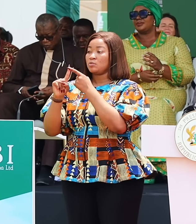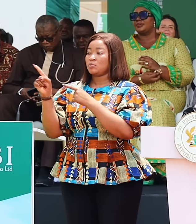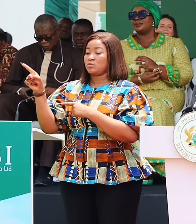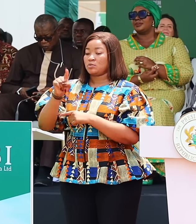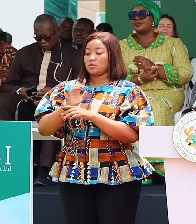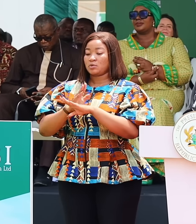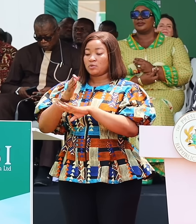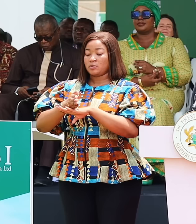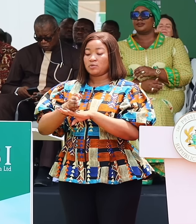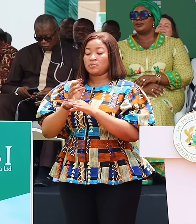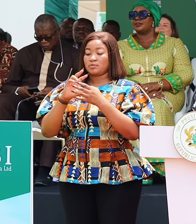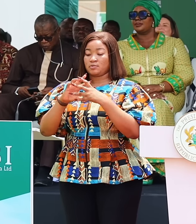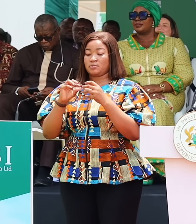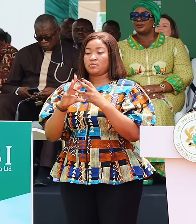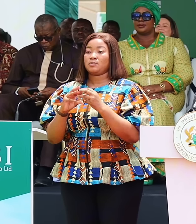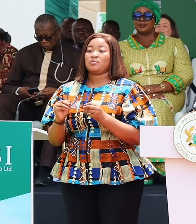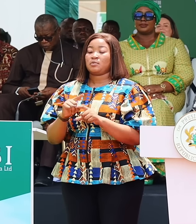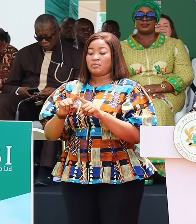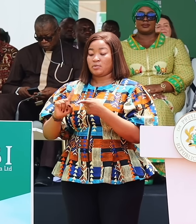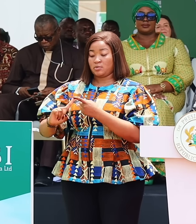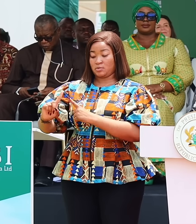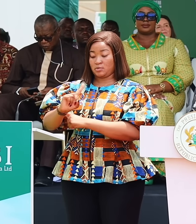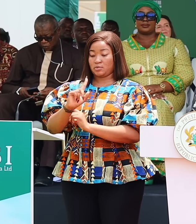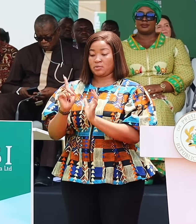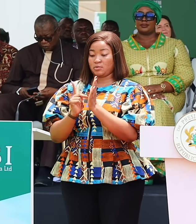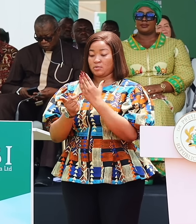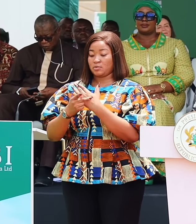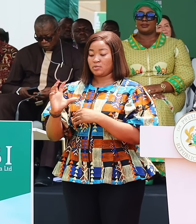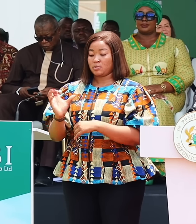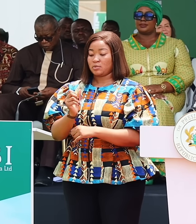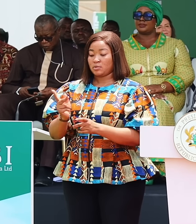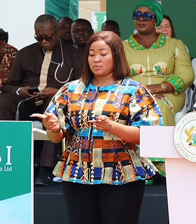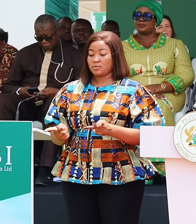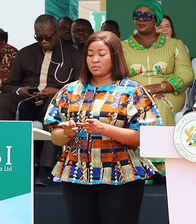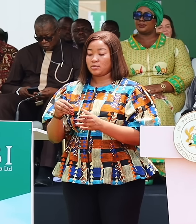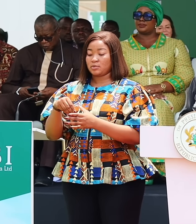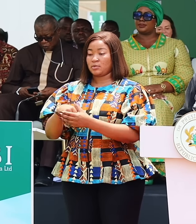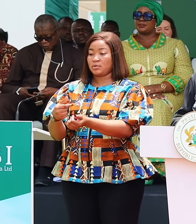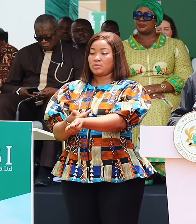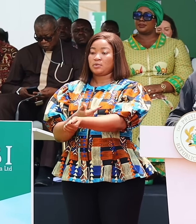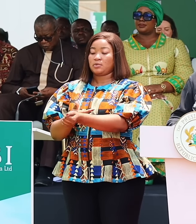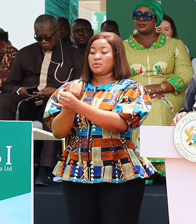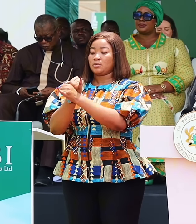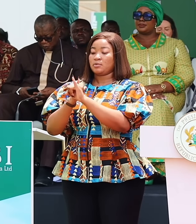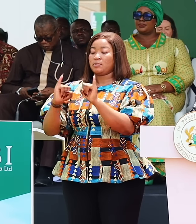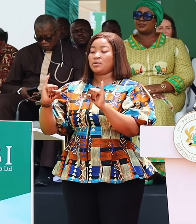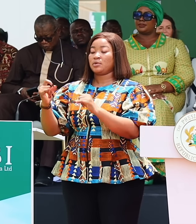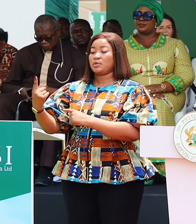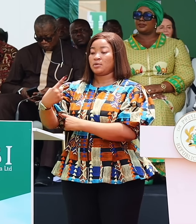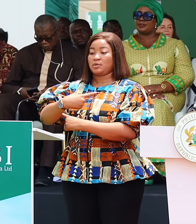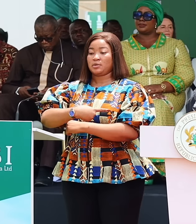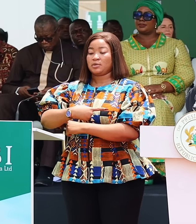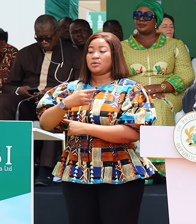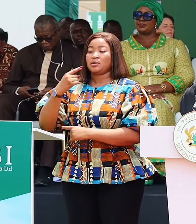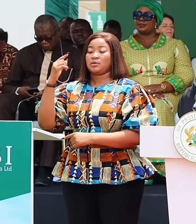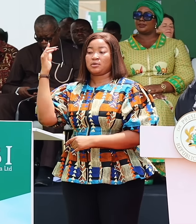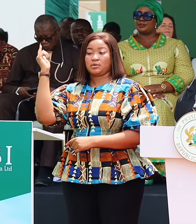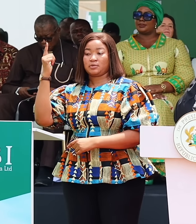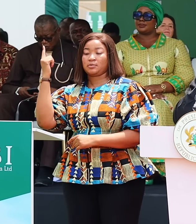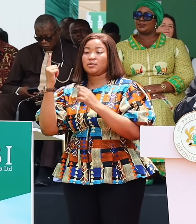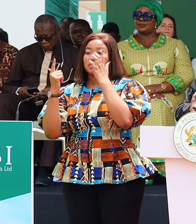later in my speech. But today's event takes place on the eve of Ghana's Independence Day